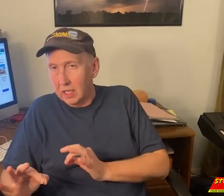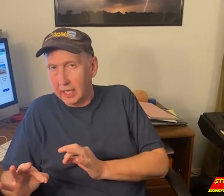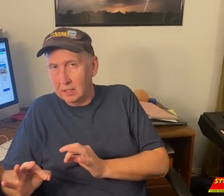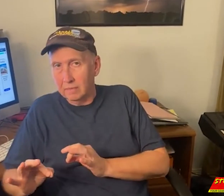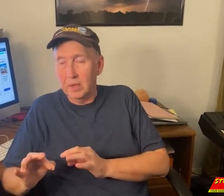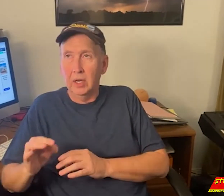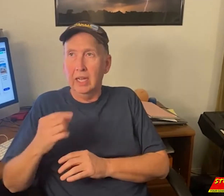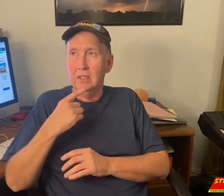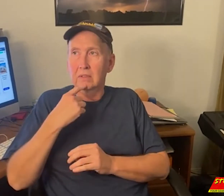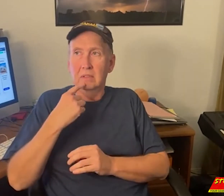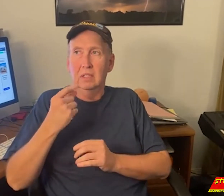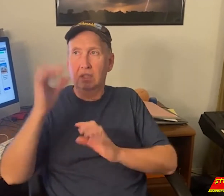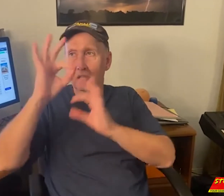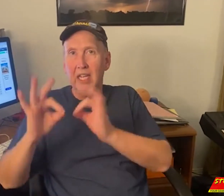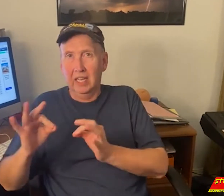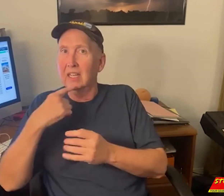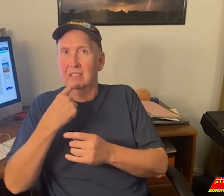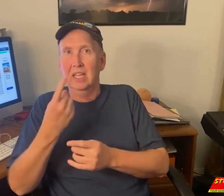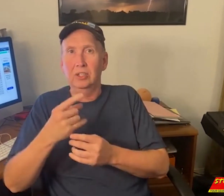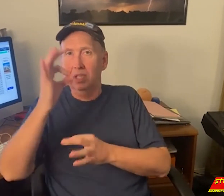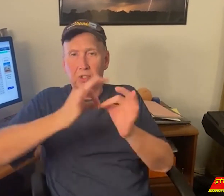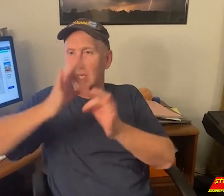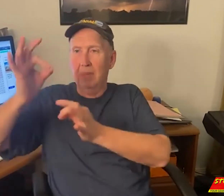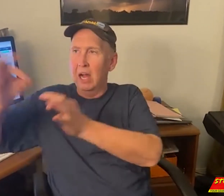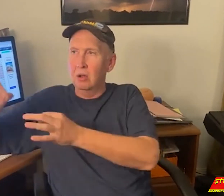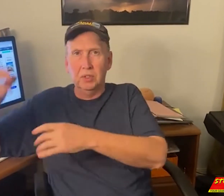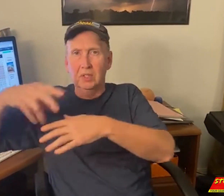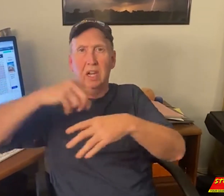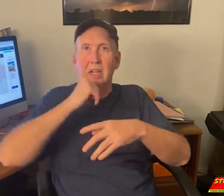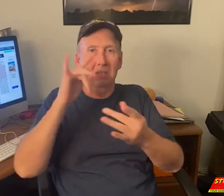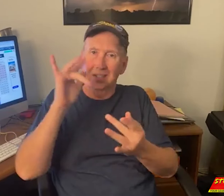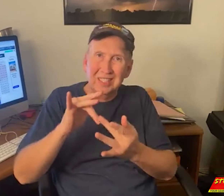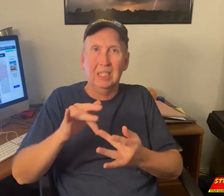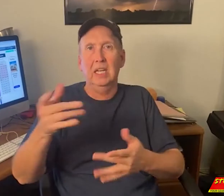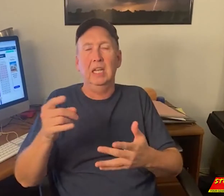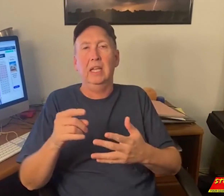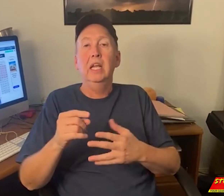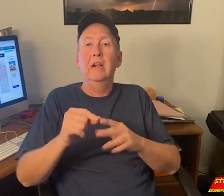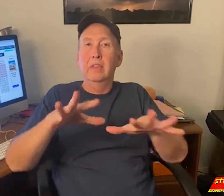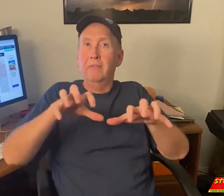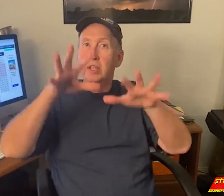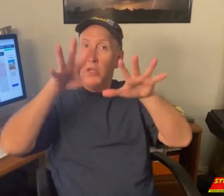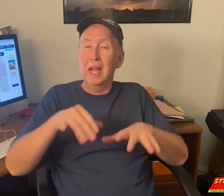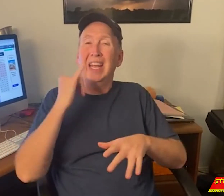sleet, okay, because sleet, like I said, it's just going to bounce and it's not going to, stick to anything. The freezing rain,